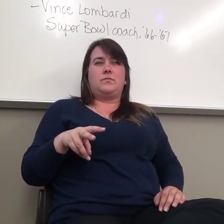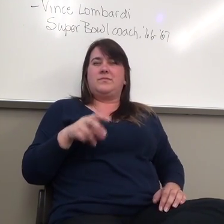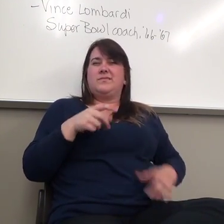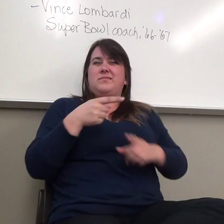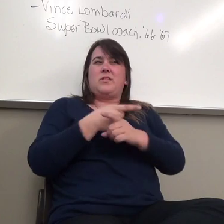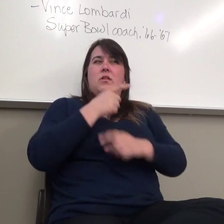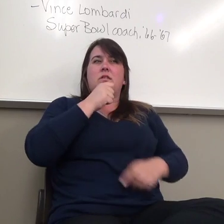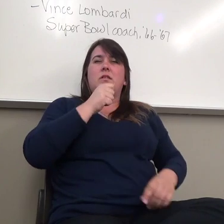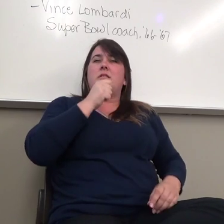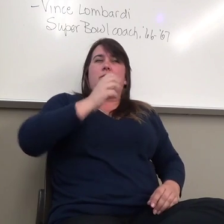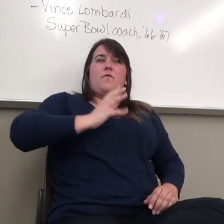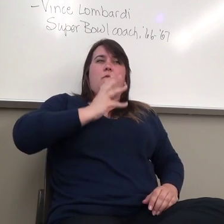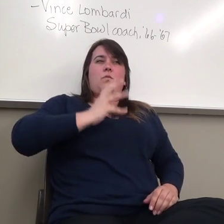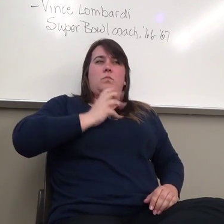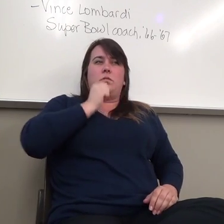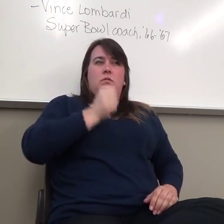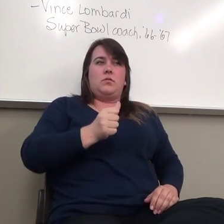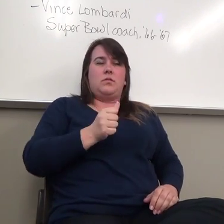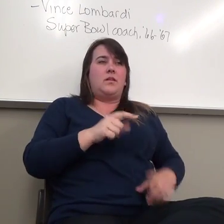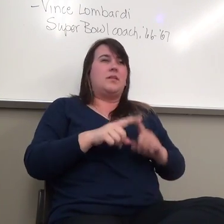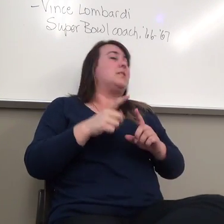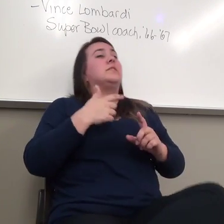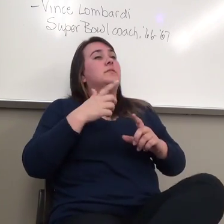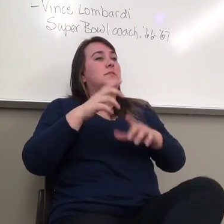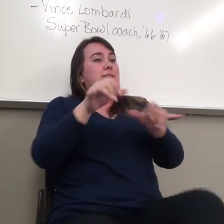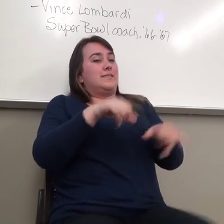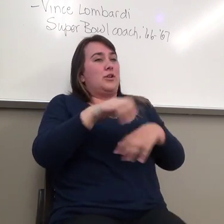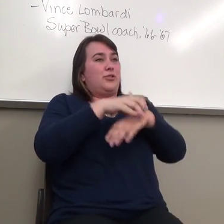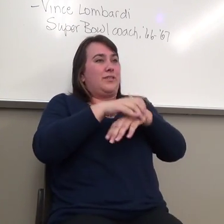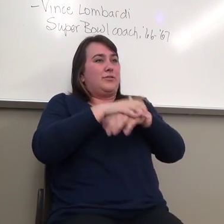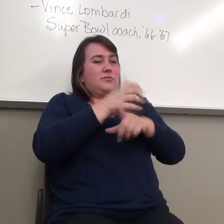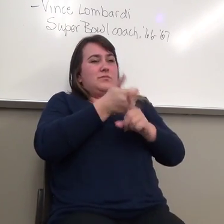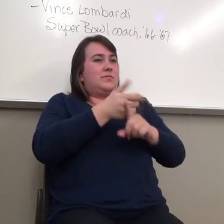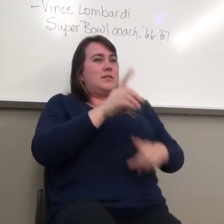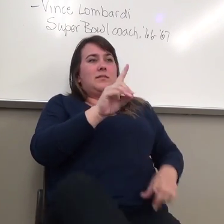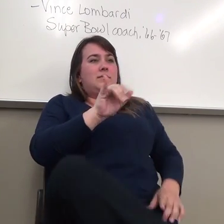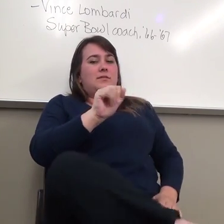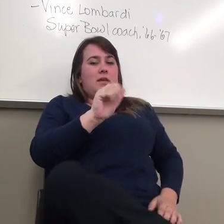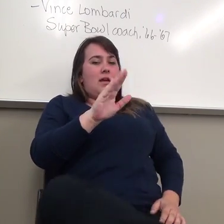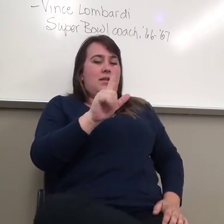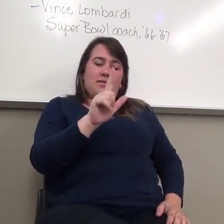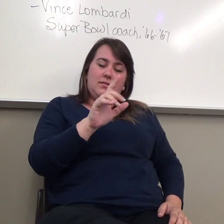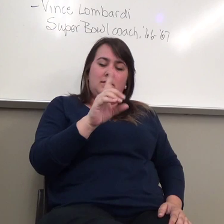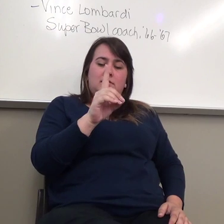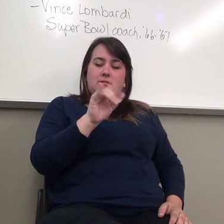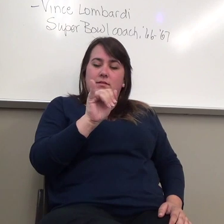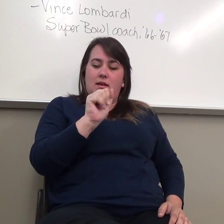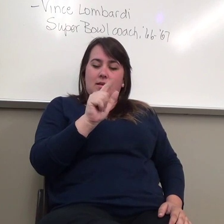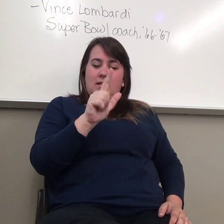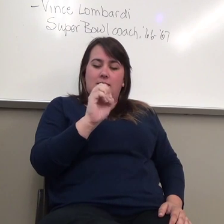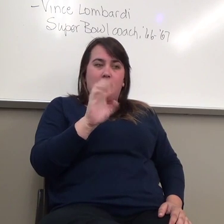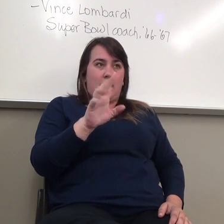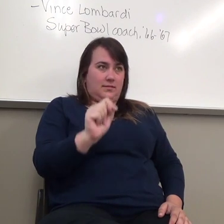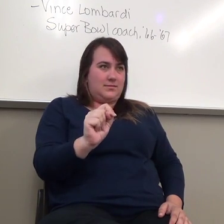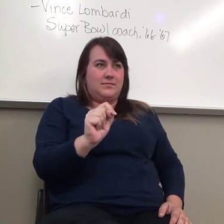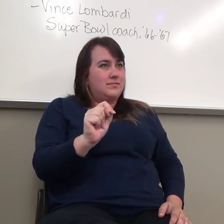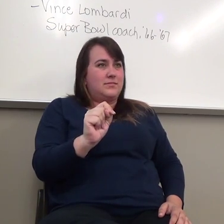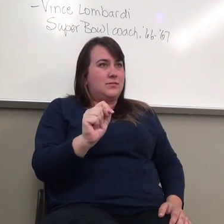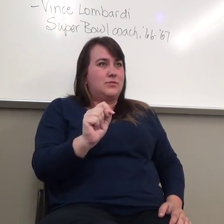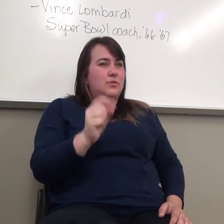use dialect in standard English, so what that's saying is non-standard except when it's non-standard, so it really